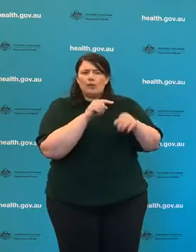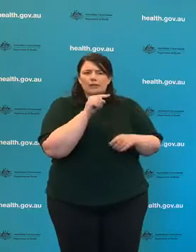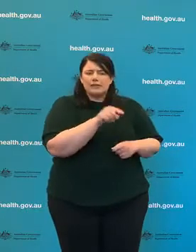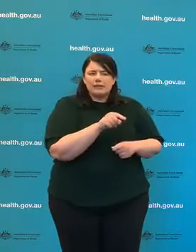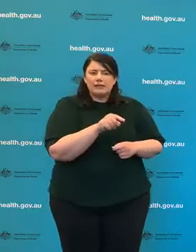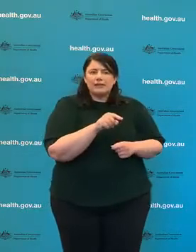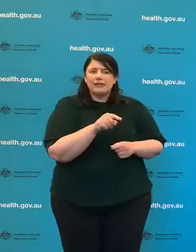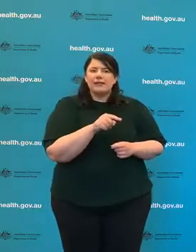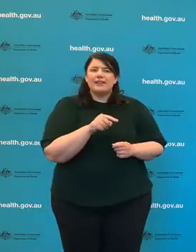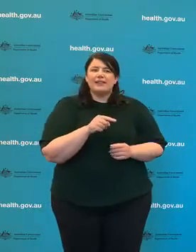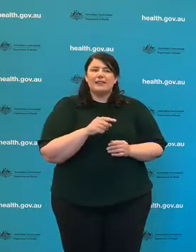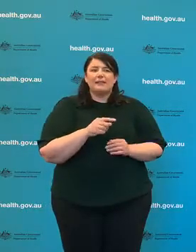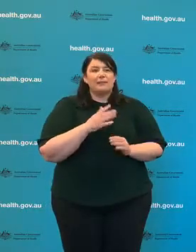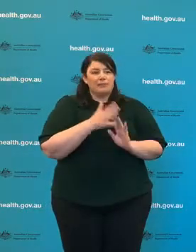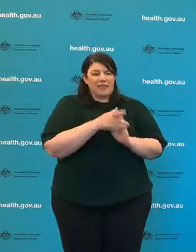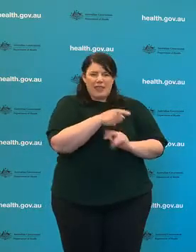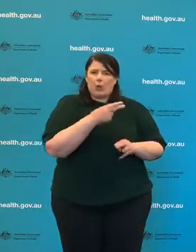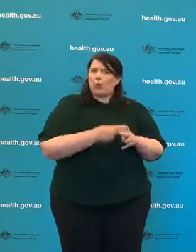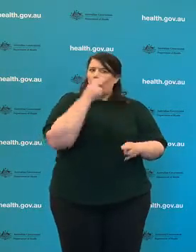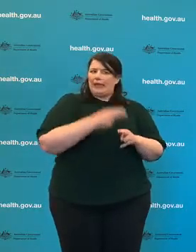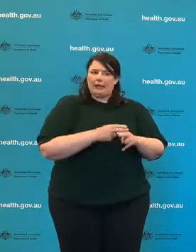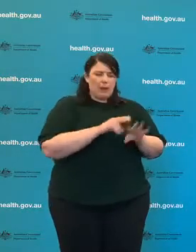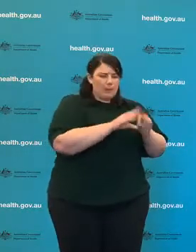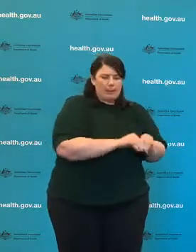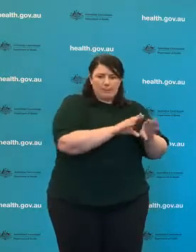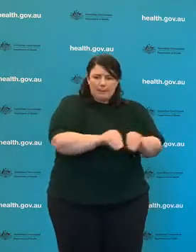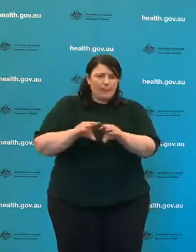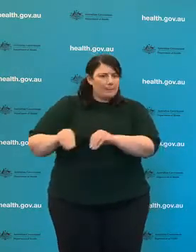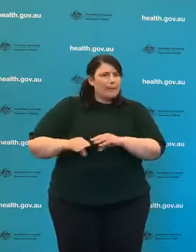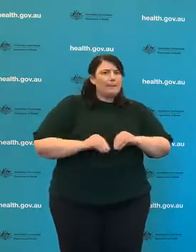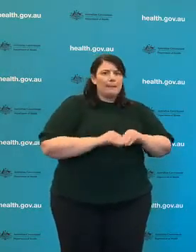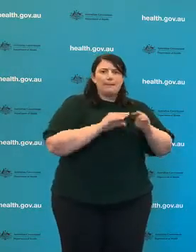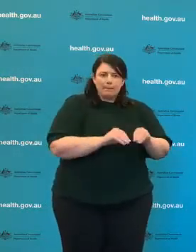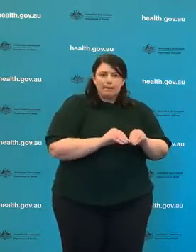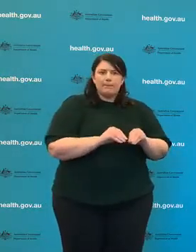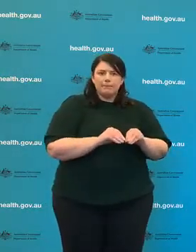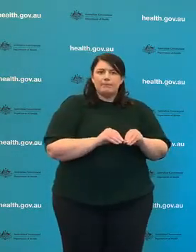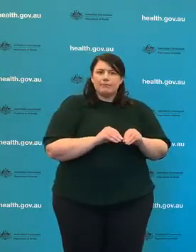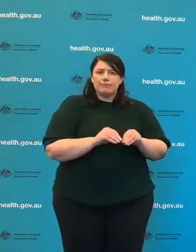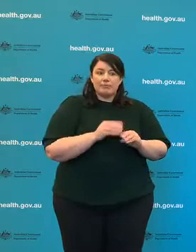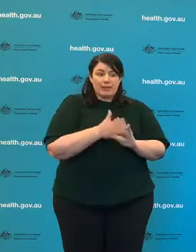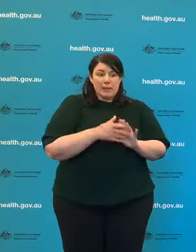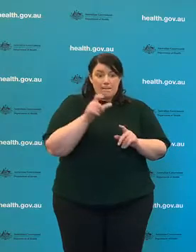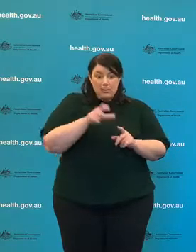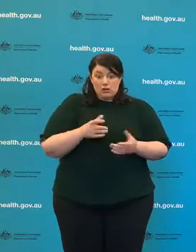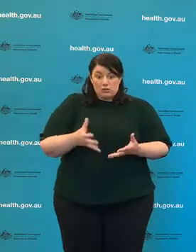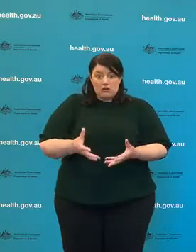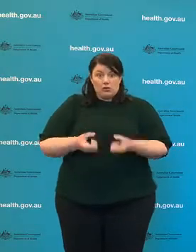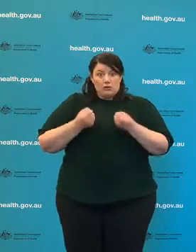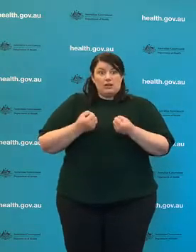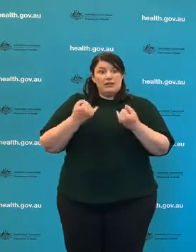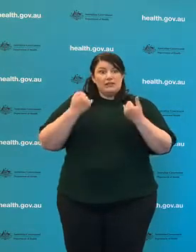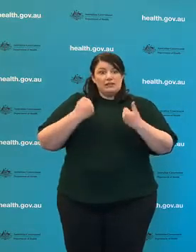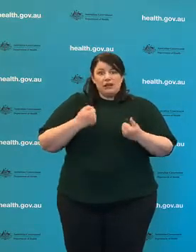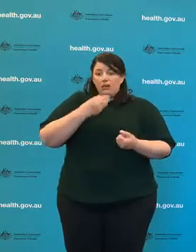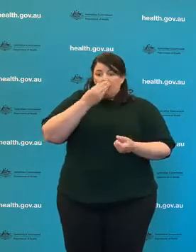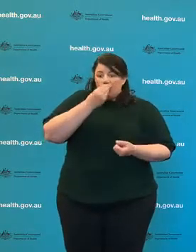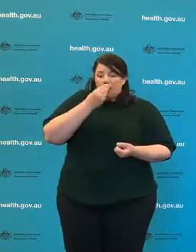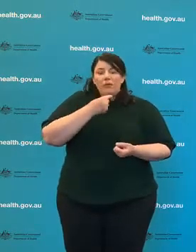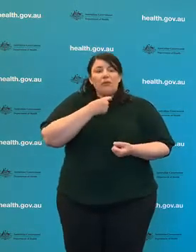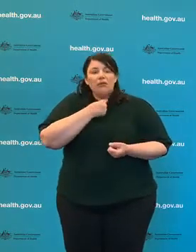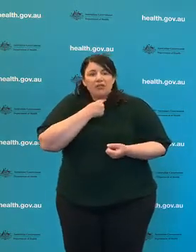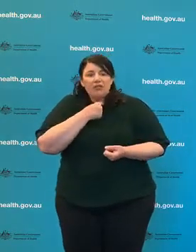the shortest time possible between a person getting symptoms and the whole contact